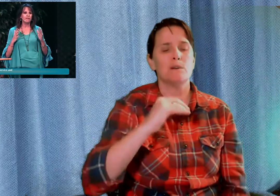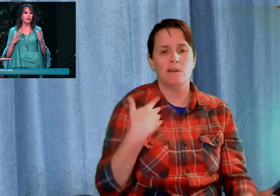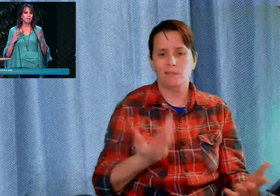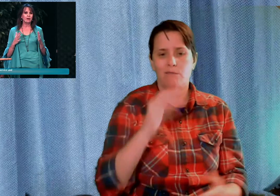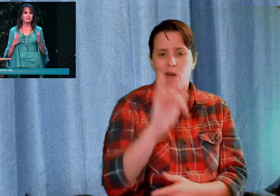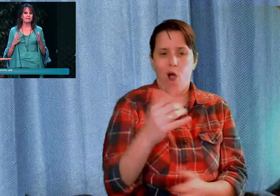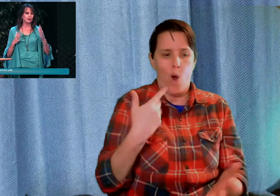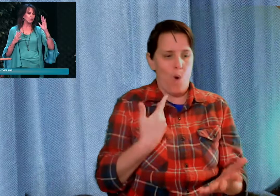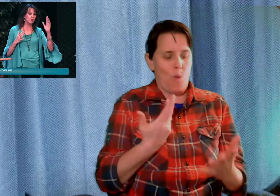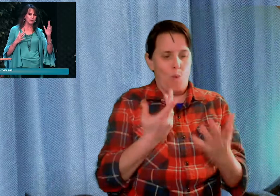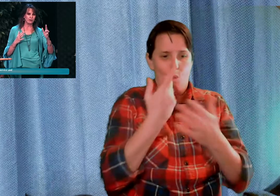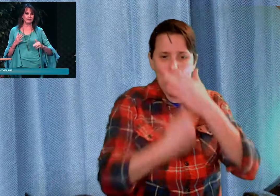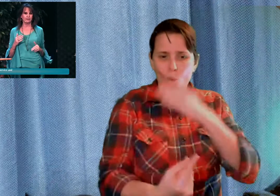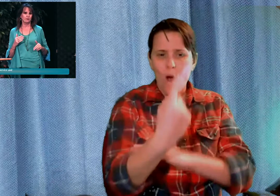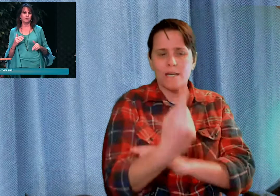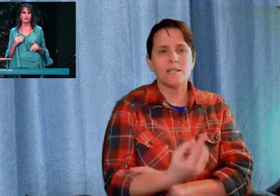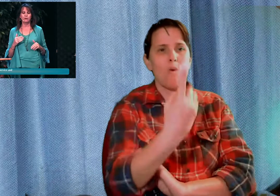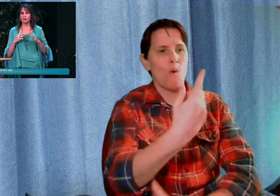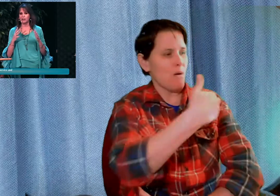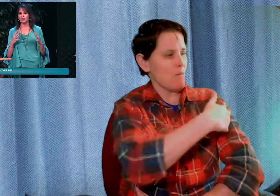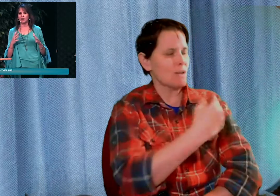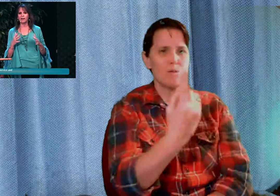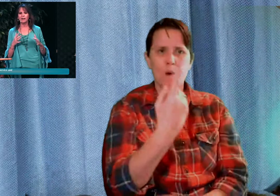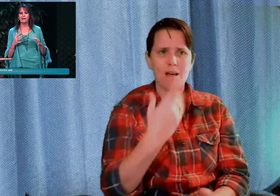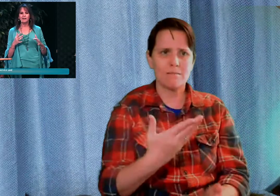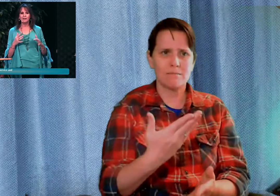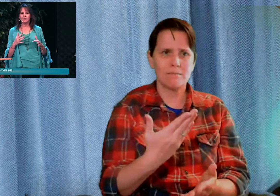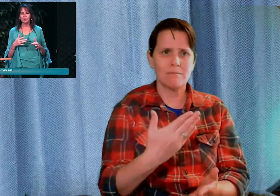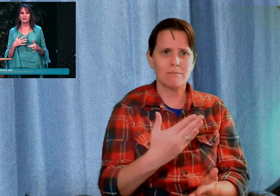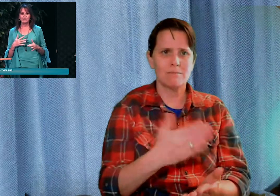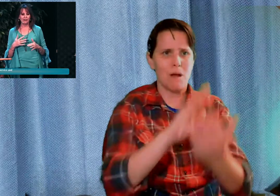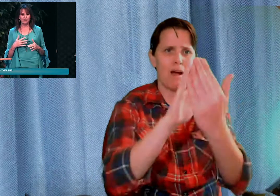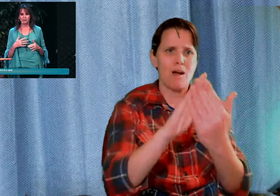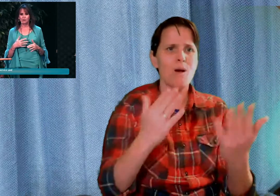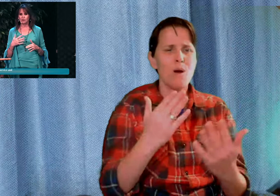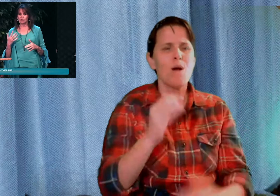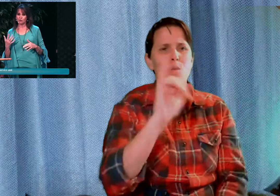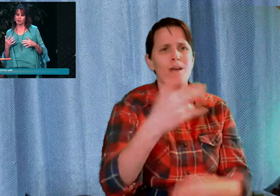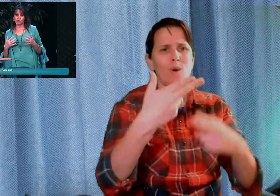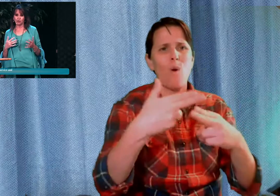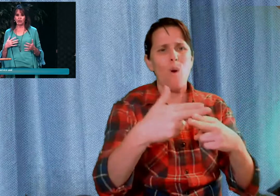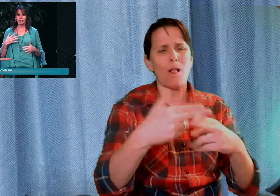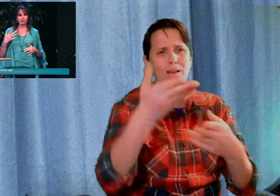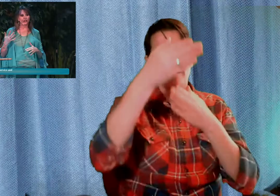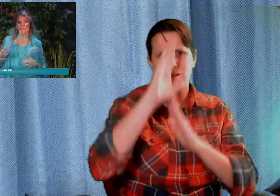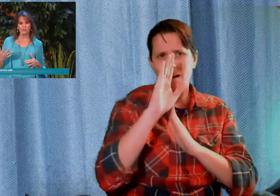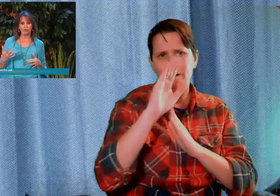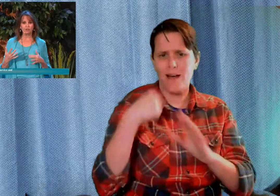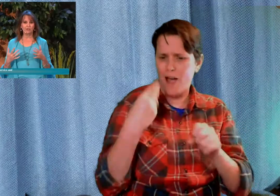of that presence, that one presence and one power. We call it God. More often I use the word source or